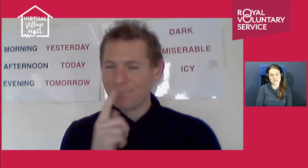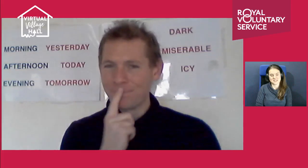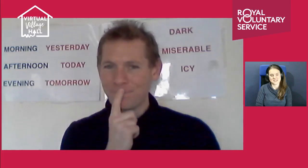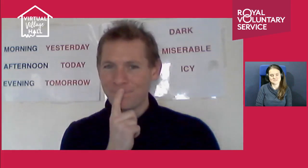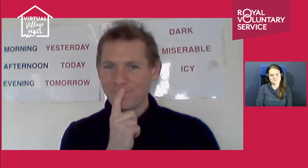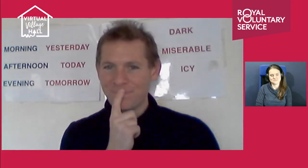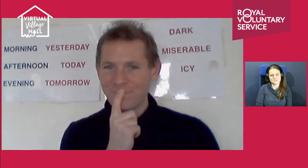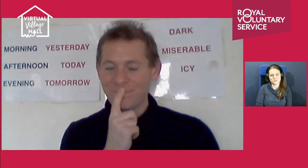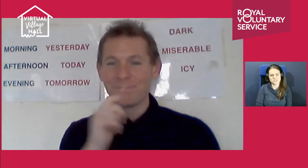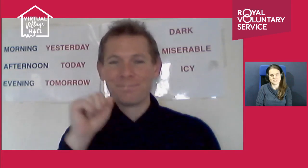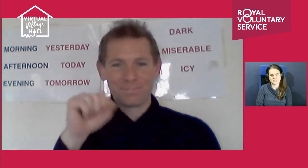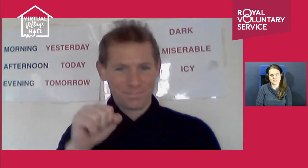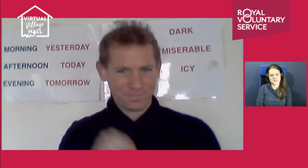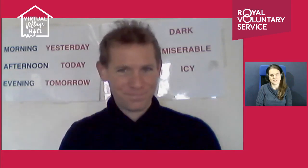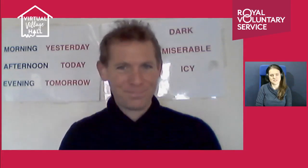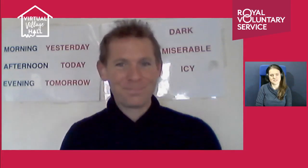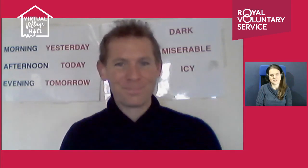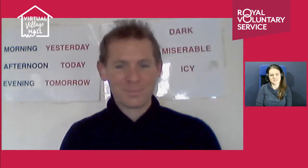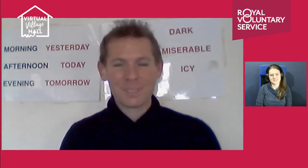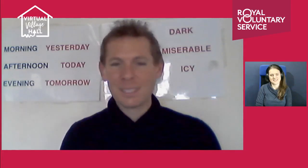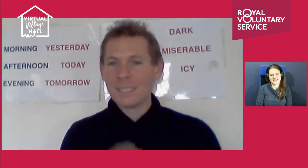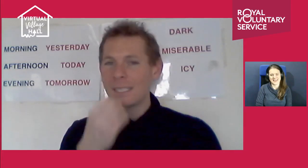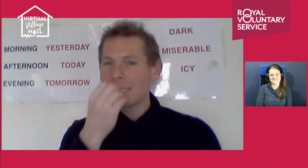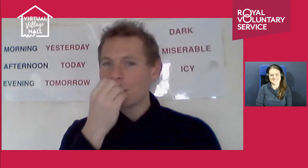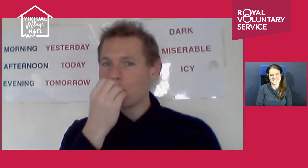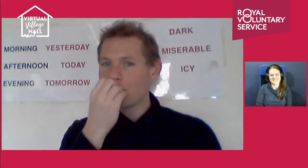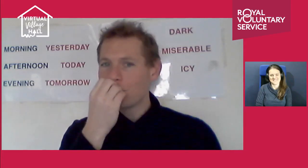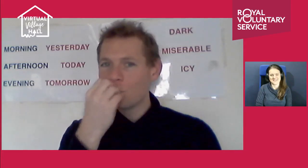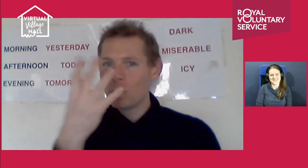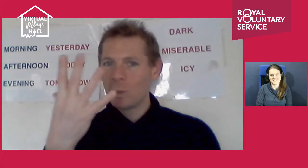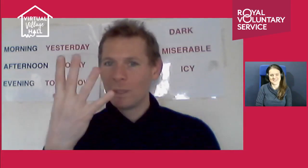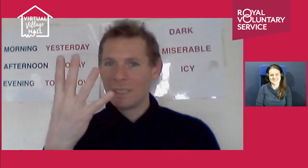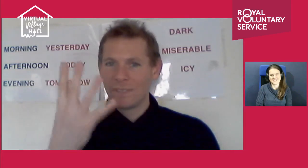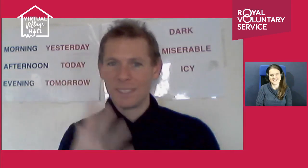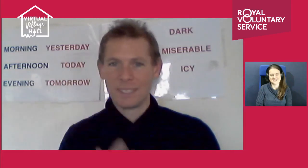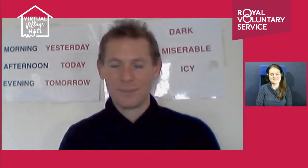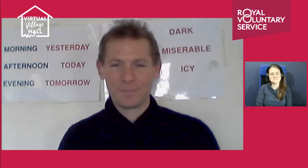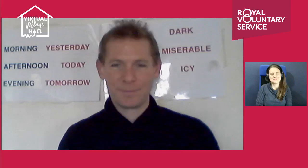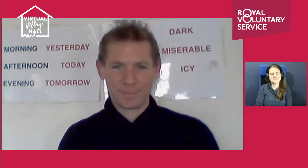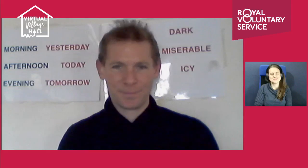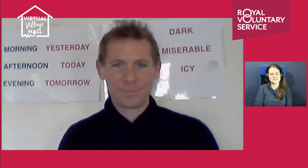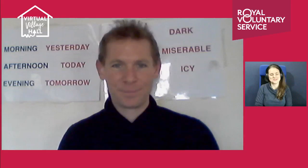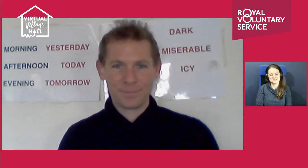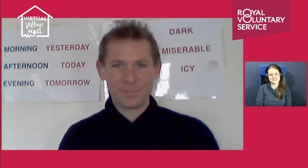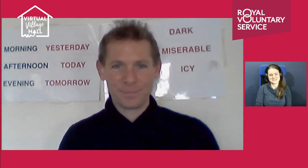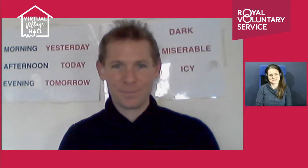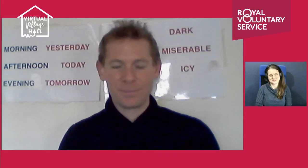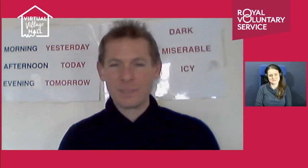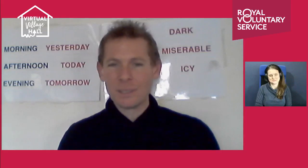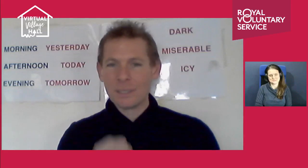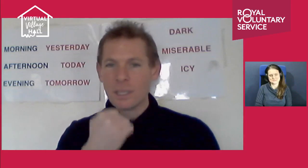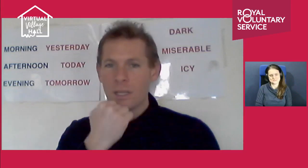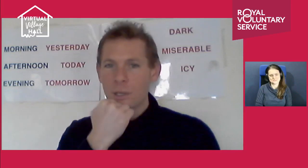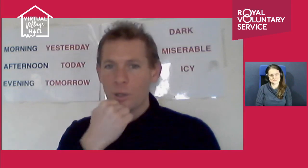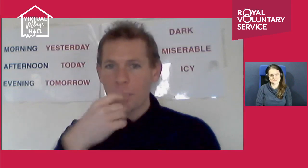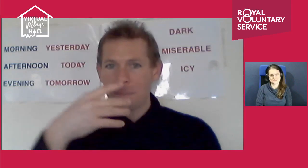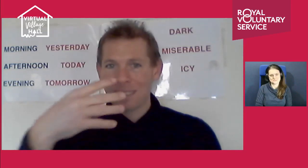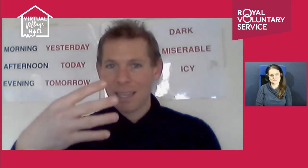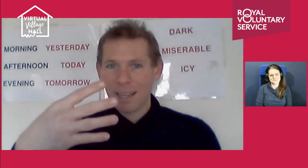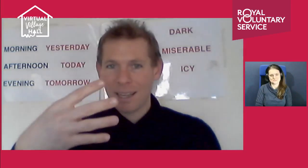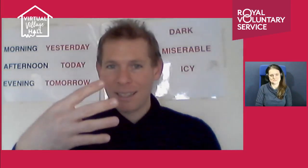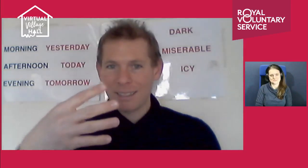Number 8, what did you think there? Yeah, a lot you got it right. It was beautiful.